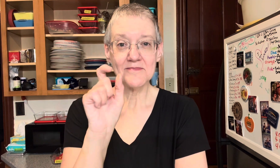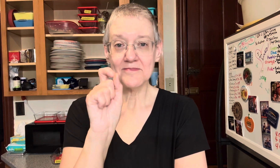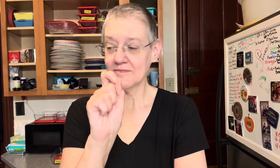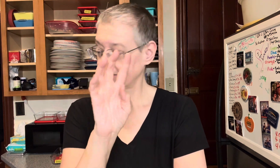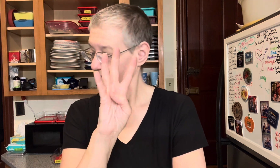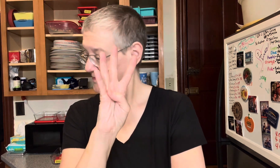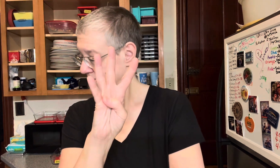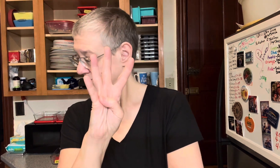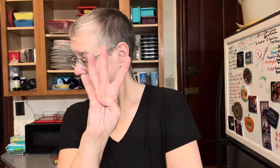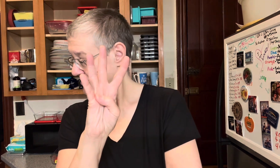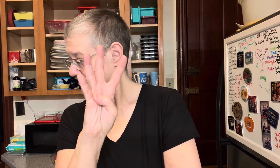Saturday